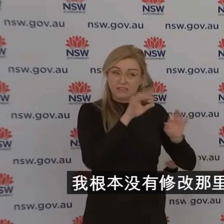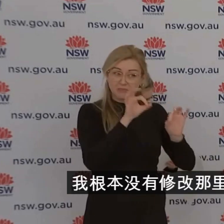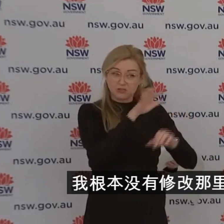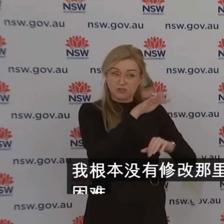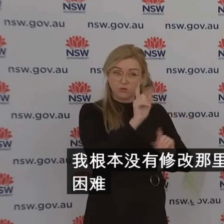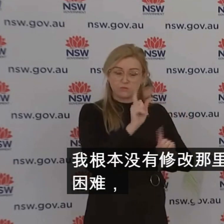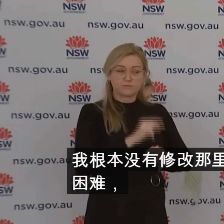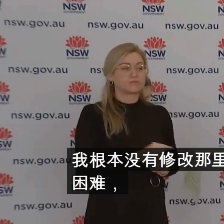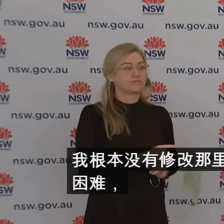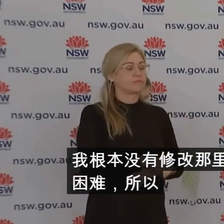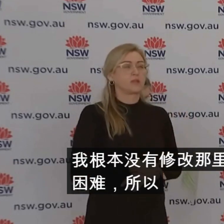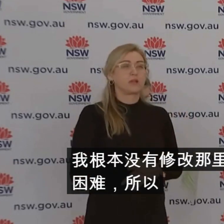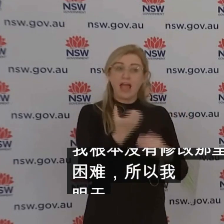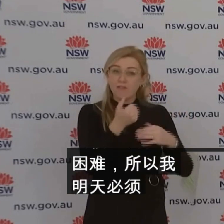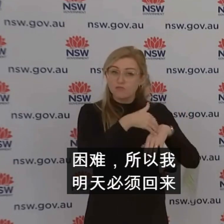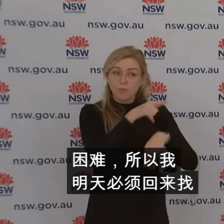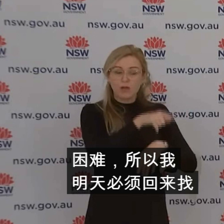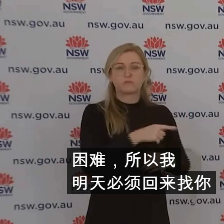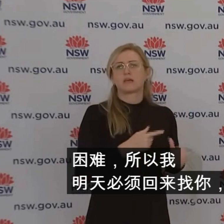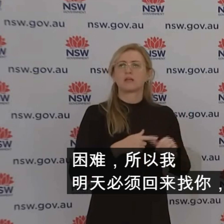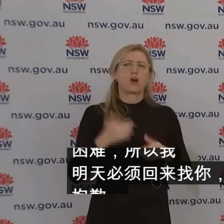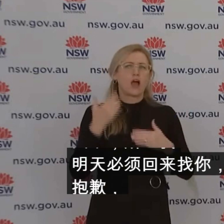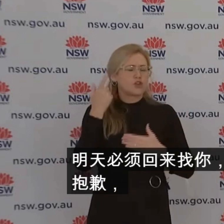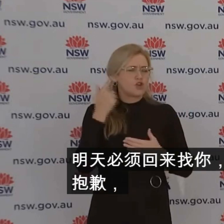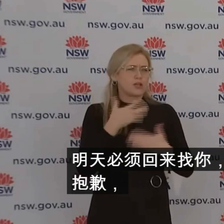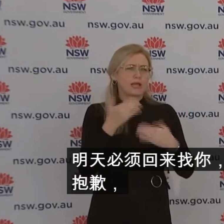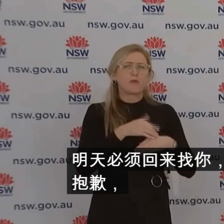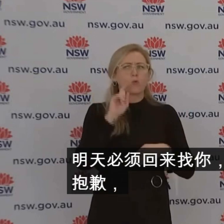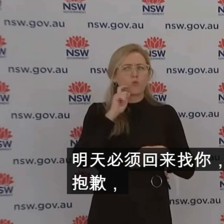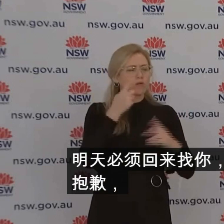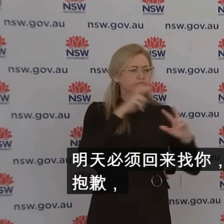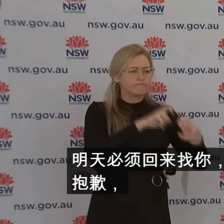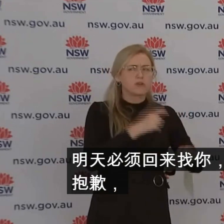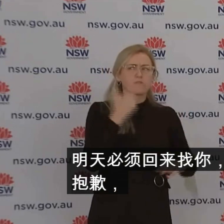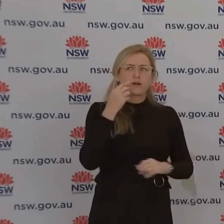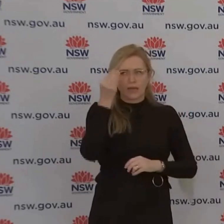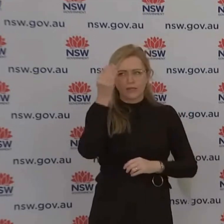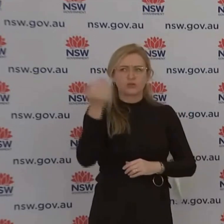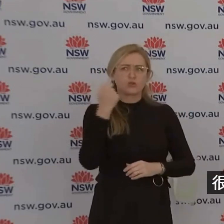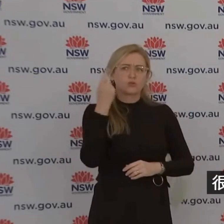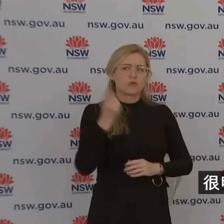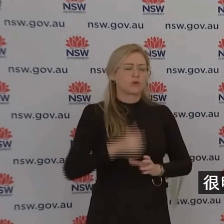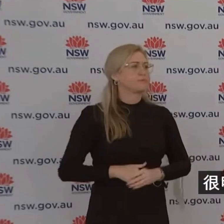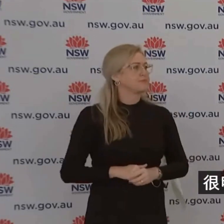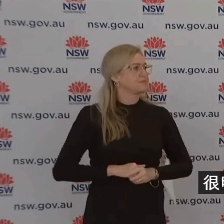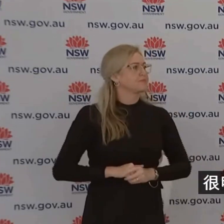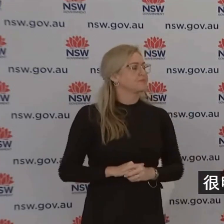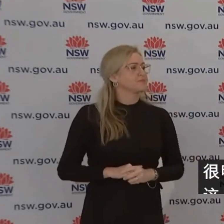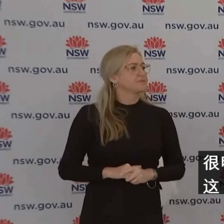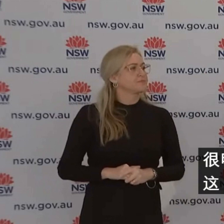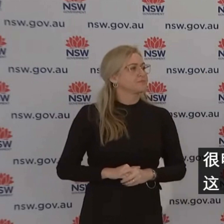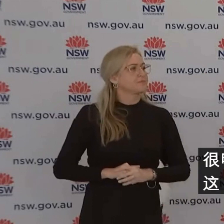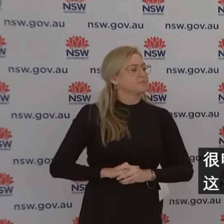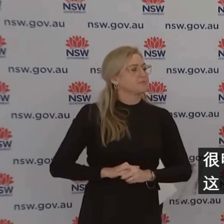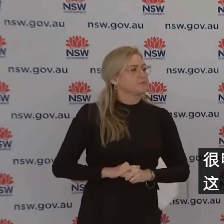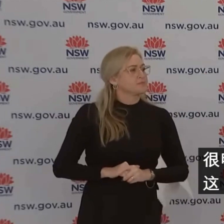advised of any major difficulties at all there, so I'll have to come back to you on that tomorrow. I'm sorry. If I could ask you about this as well. Obviously,